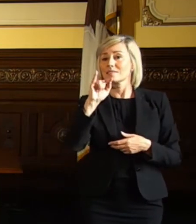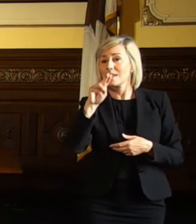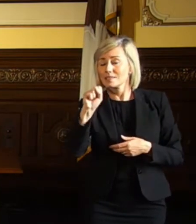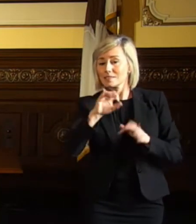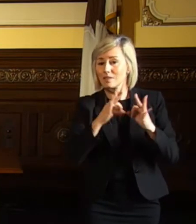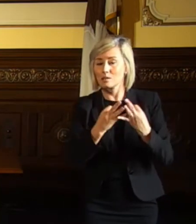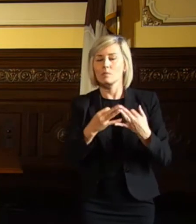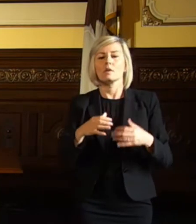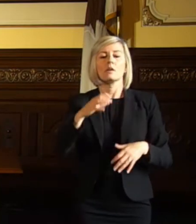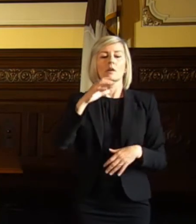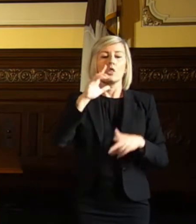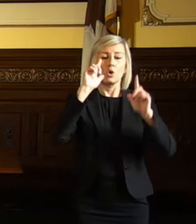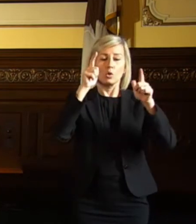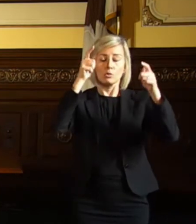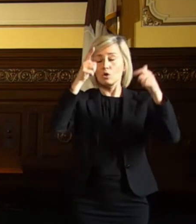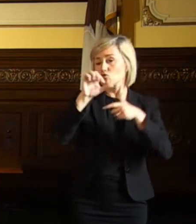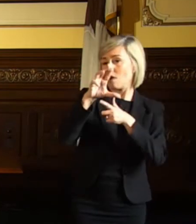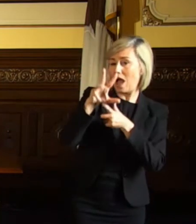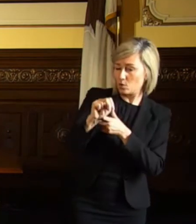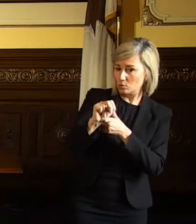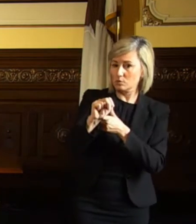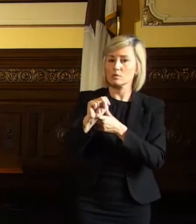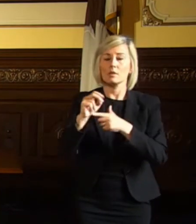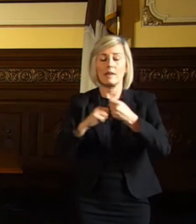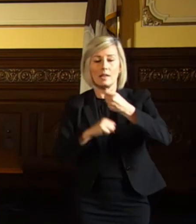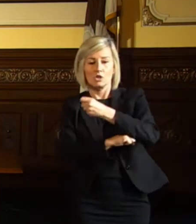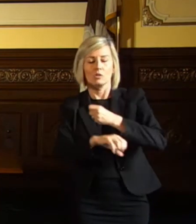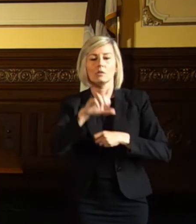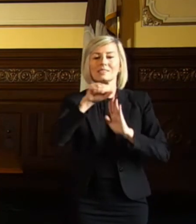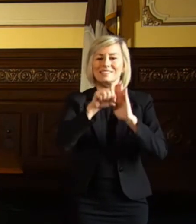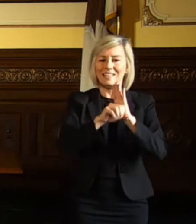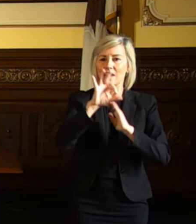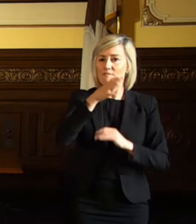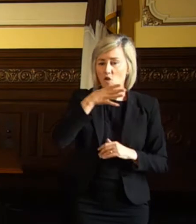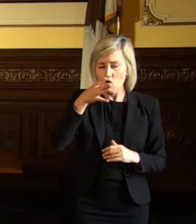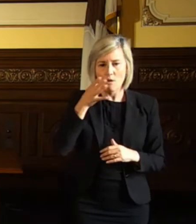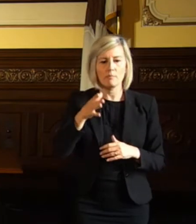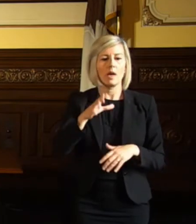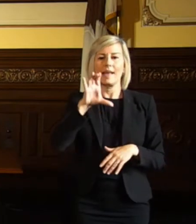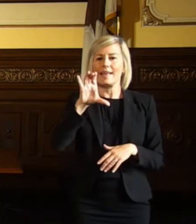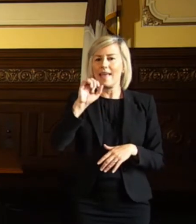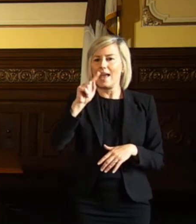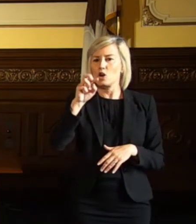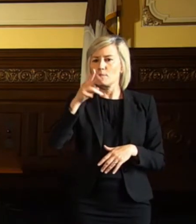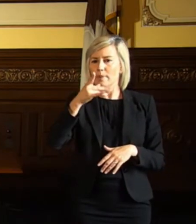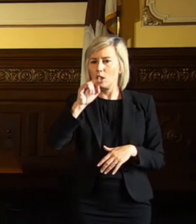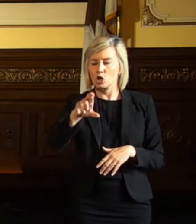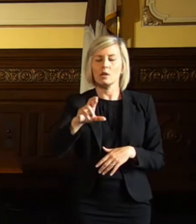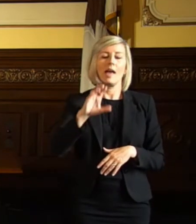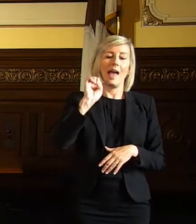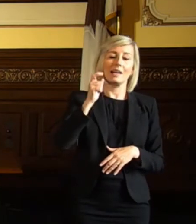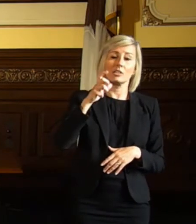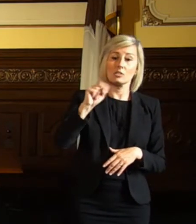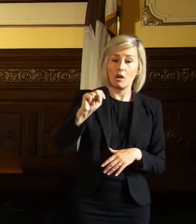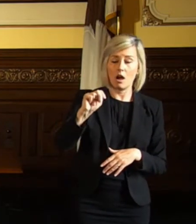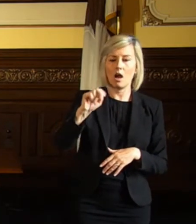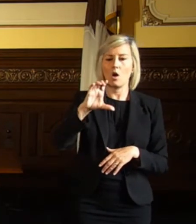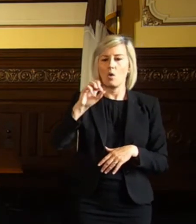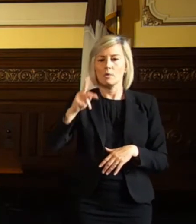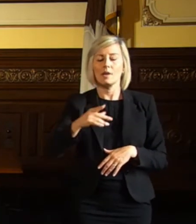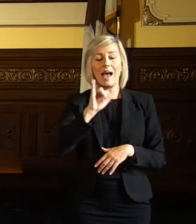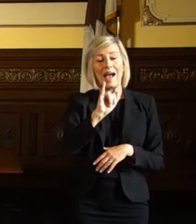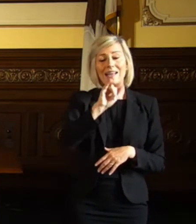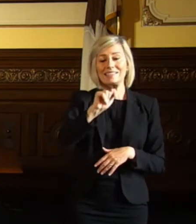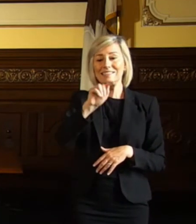the Crown Foundation, State Farm, Caterpillar, Exelon Corporation,